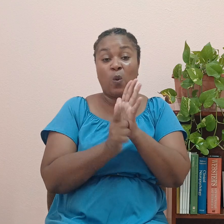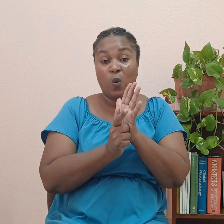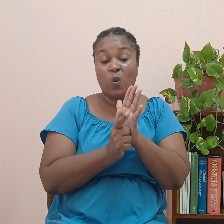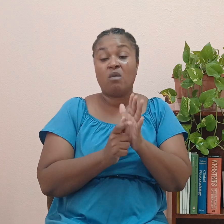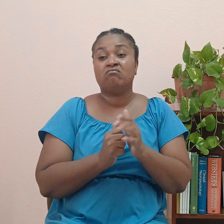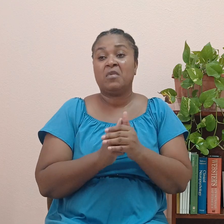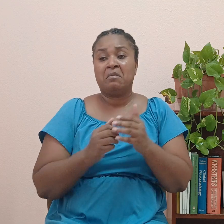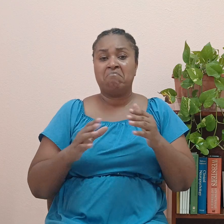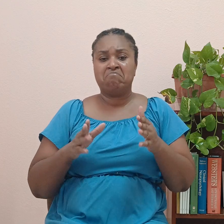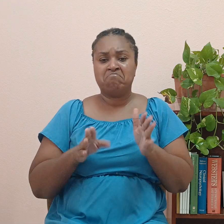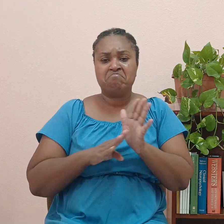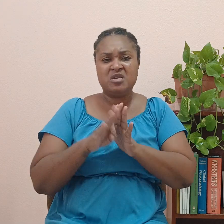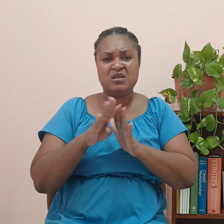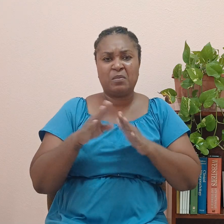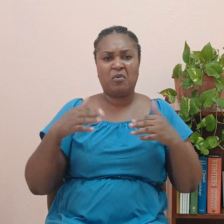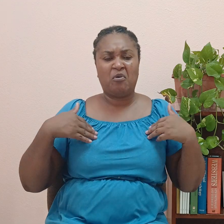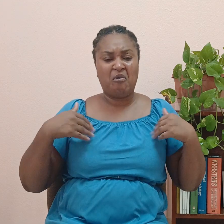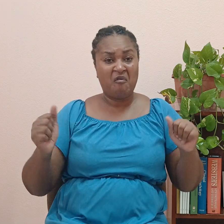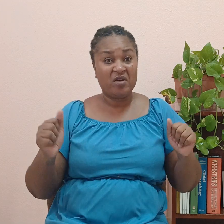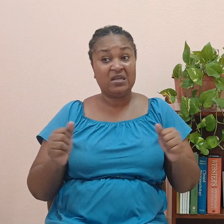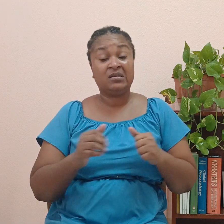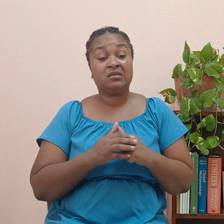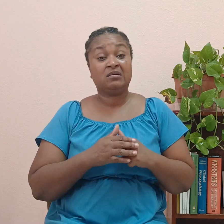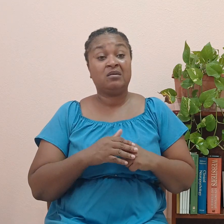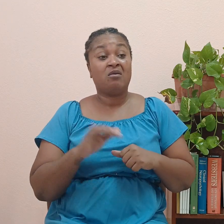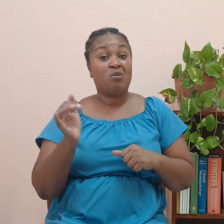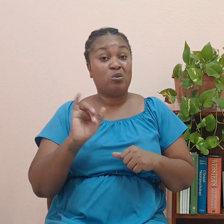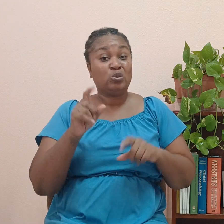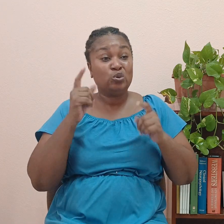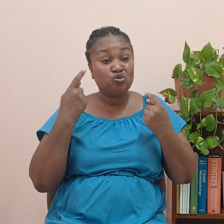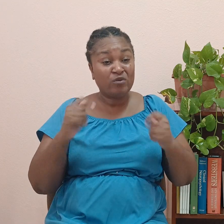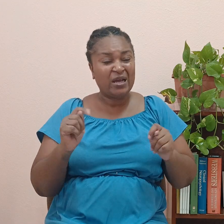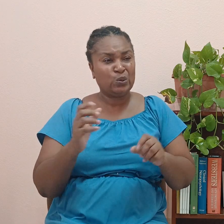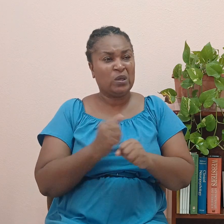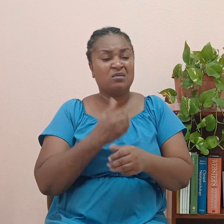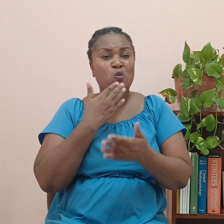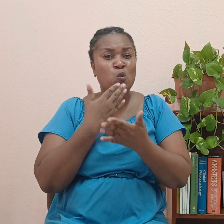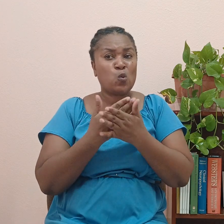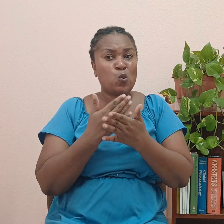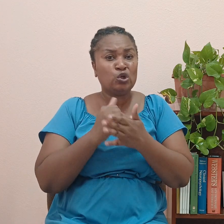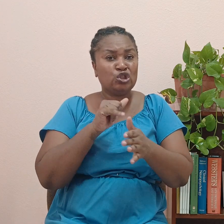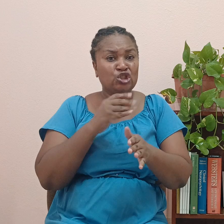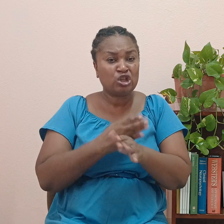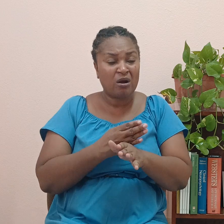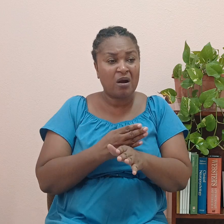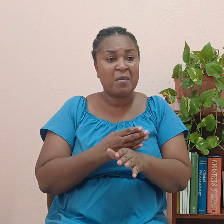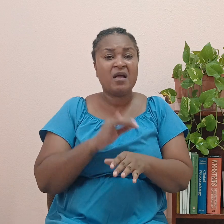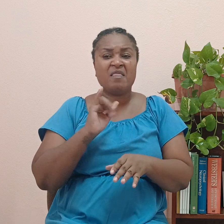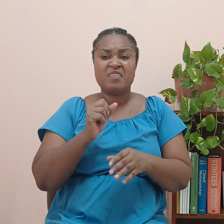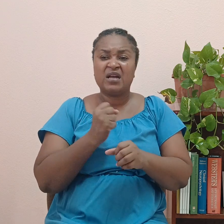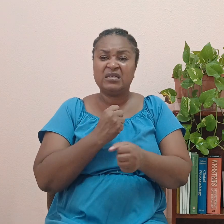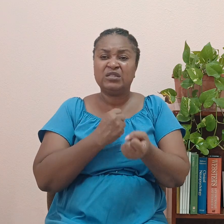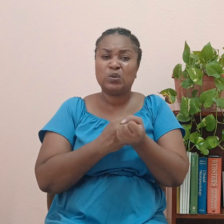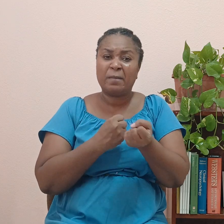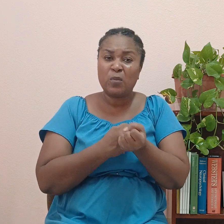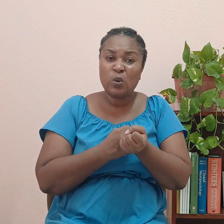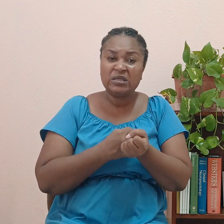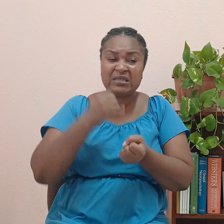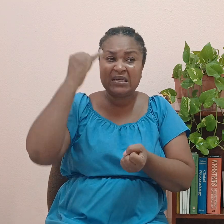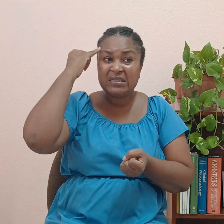while employed in a meaningful job that supports your intellectual and financial